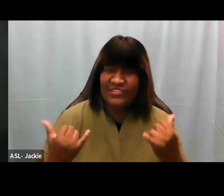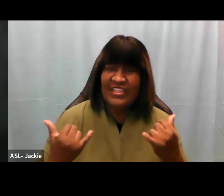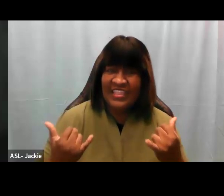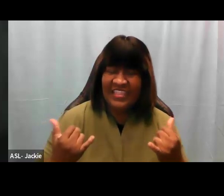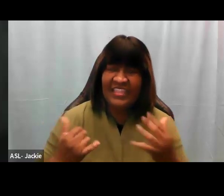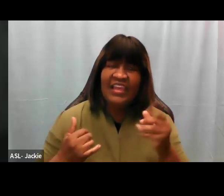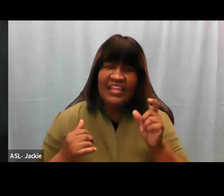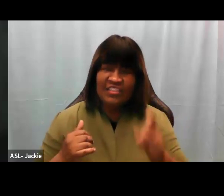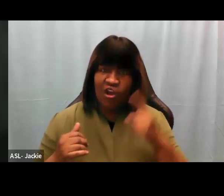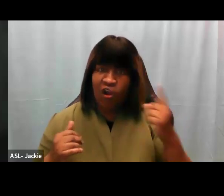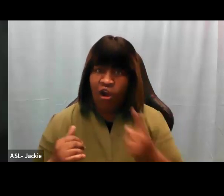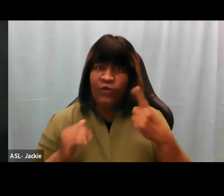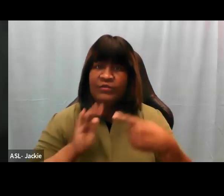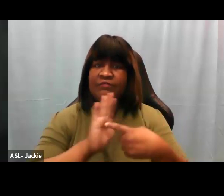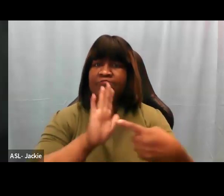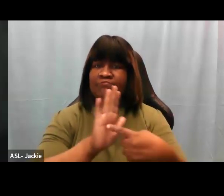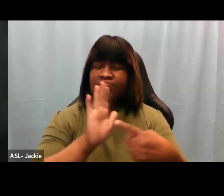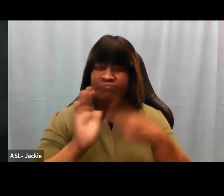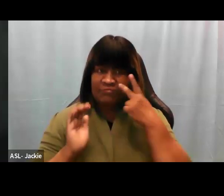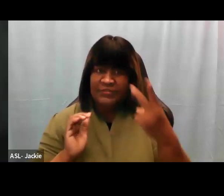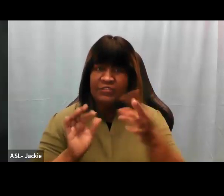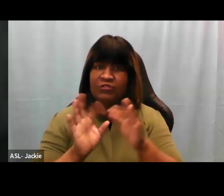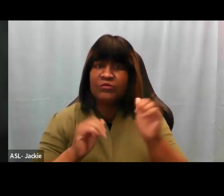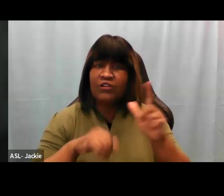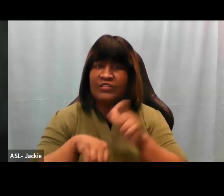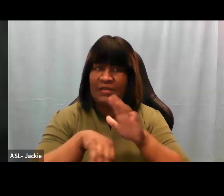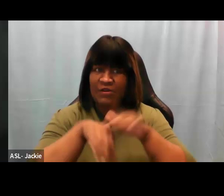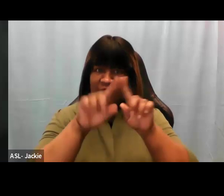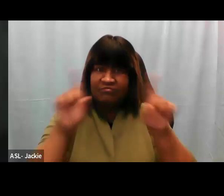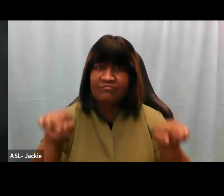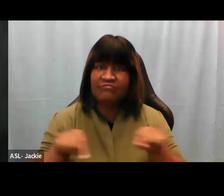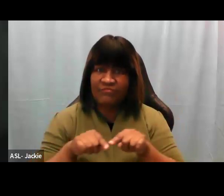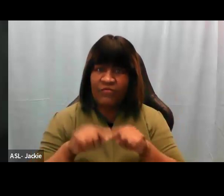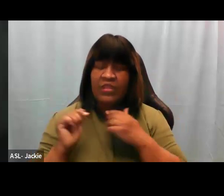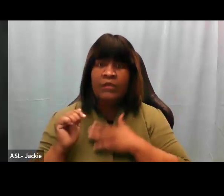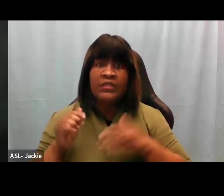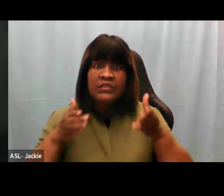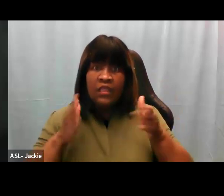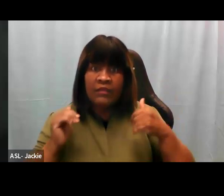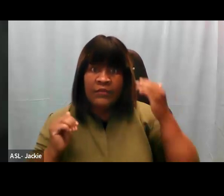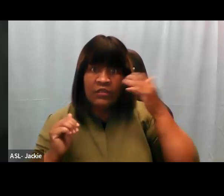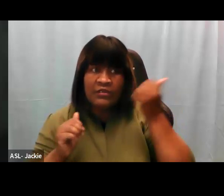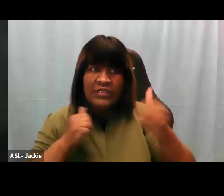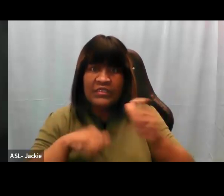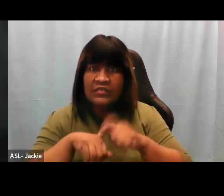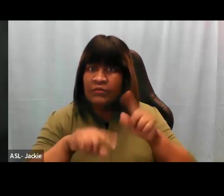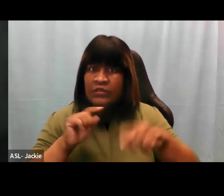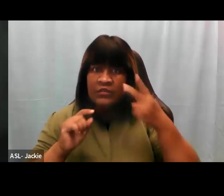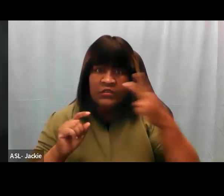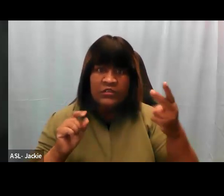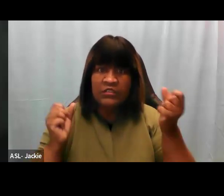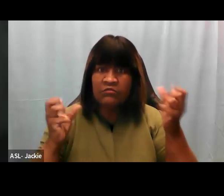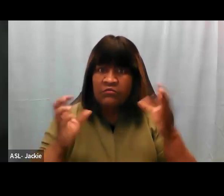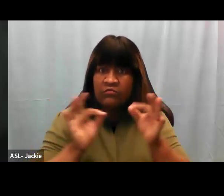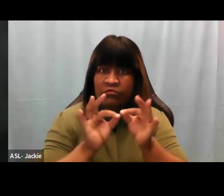and should always be visible on the screen. Please let us know at any time